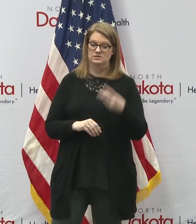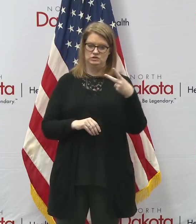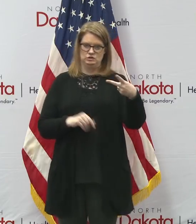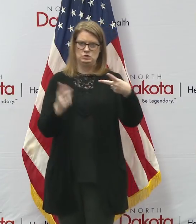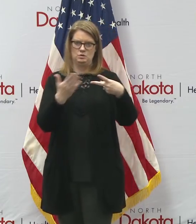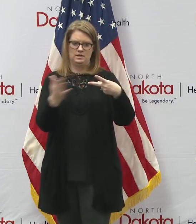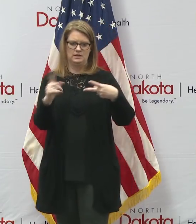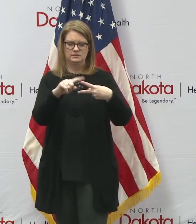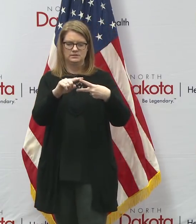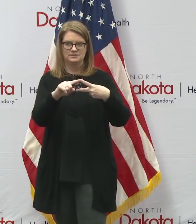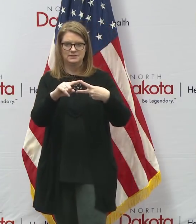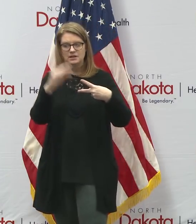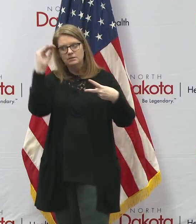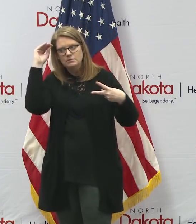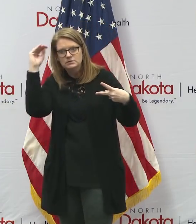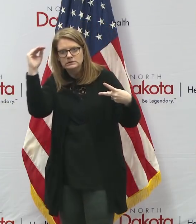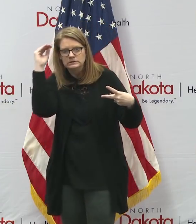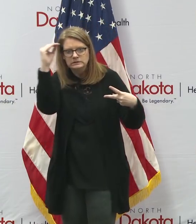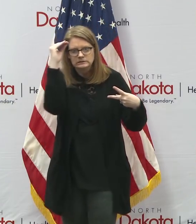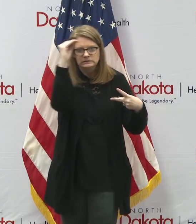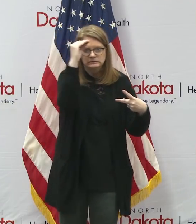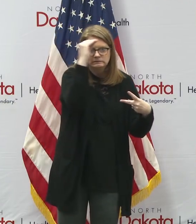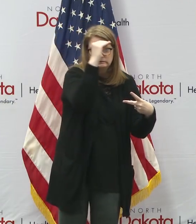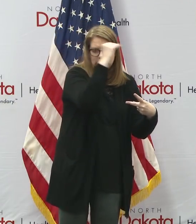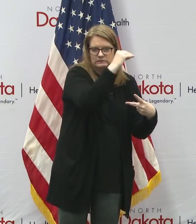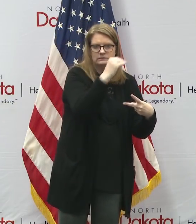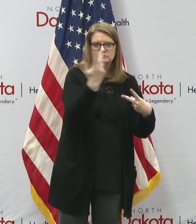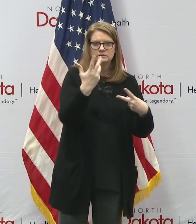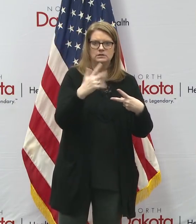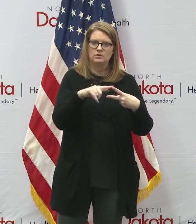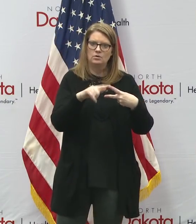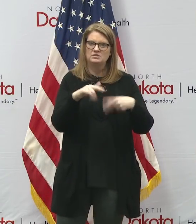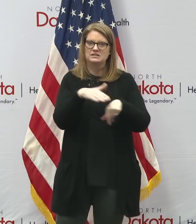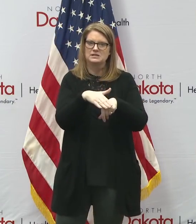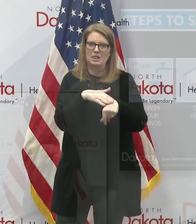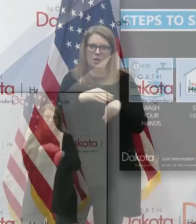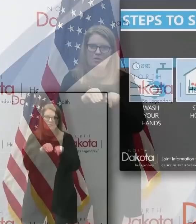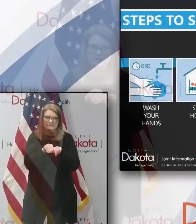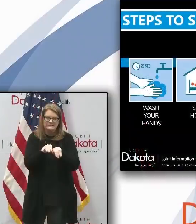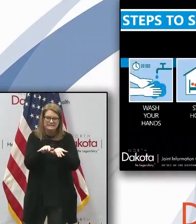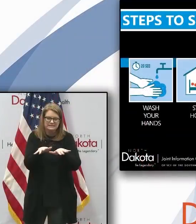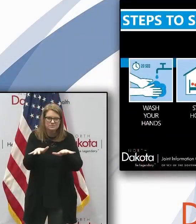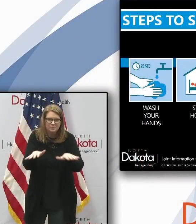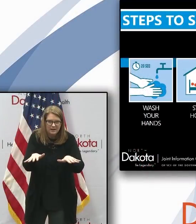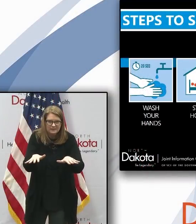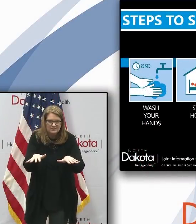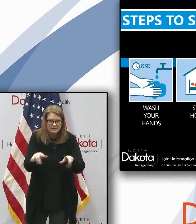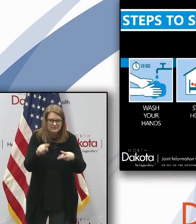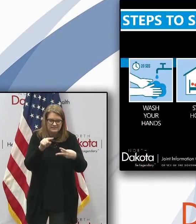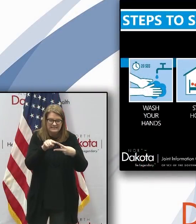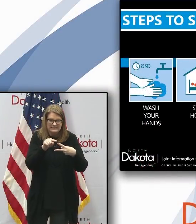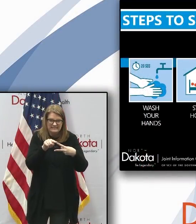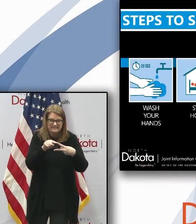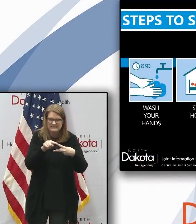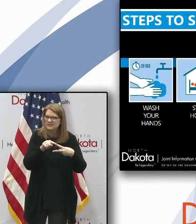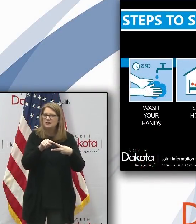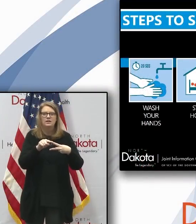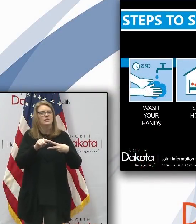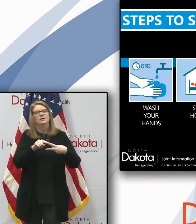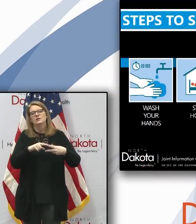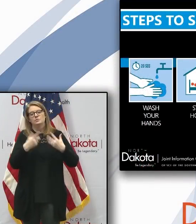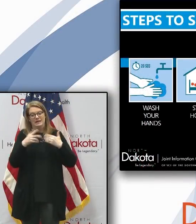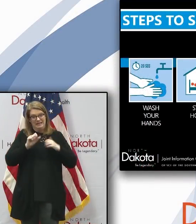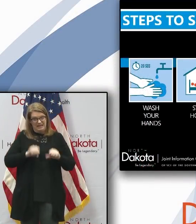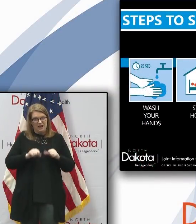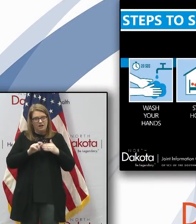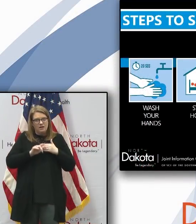keep educating everybody about steps to take to slow the spread. This is the part where, again, we can flatten